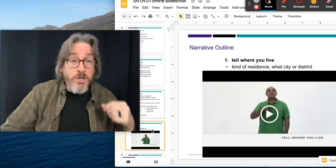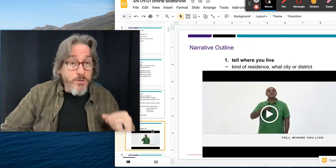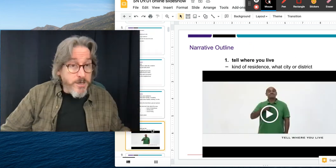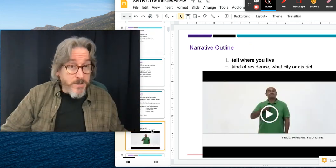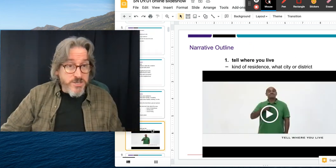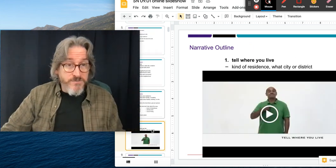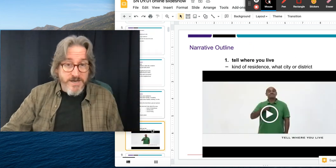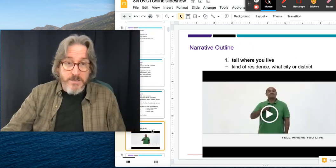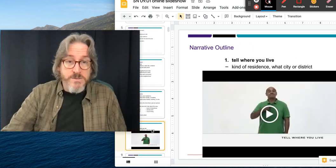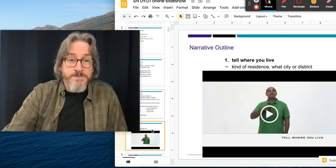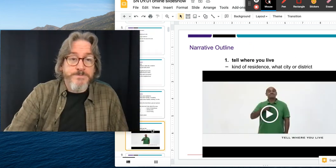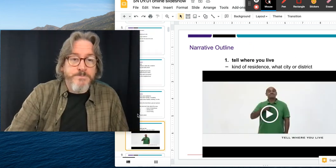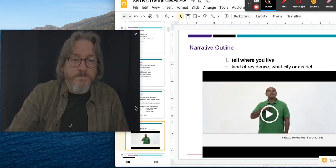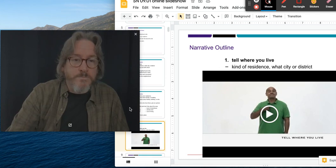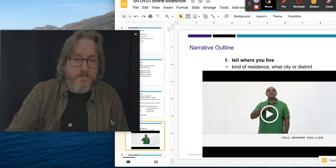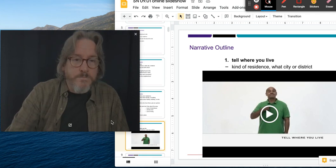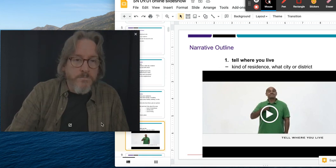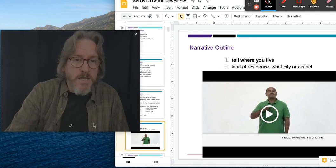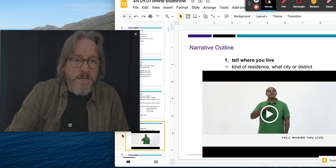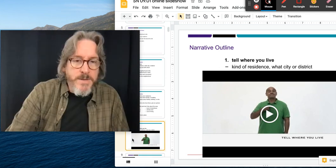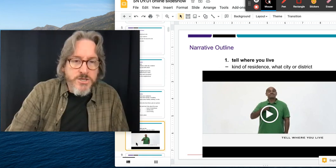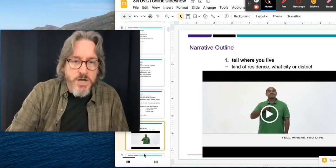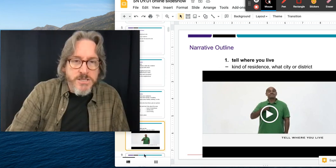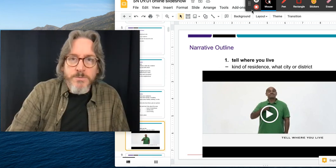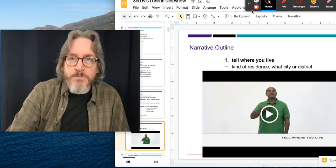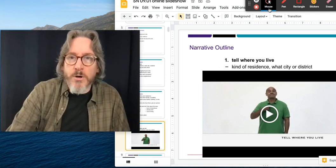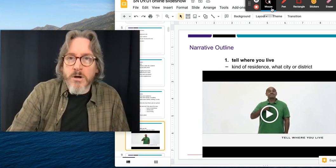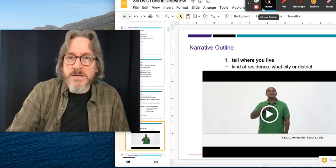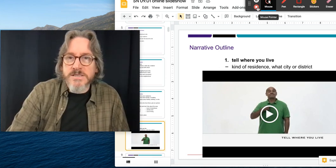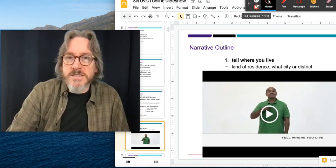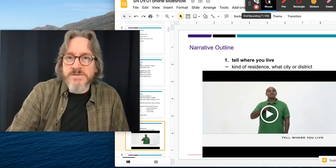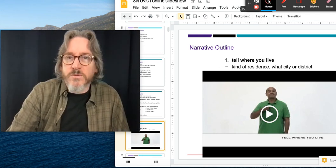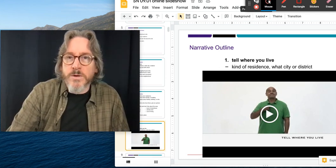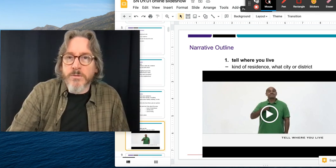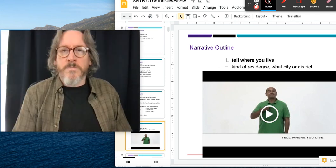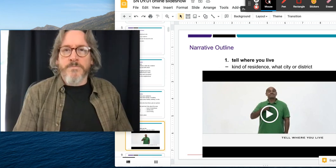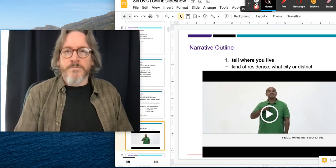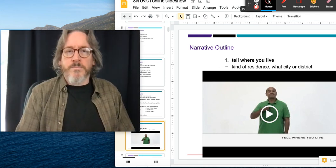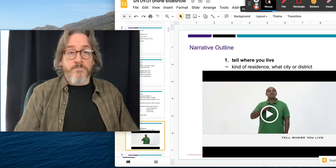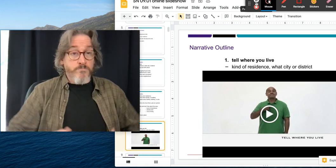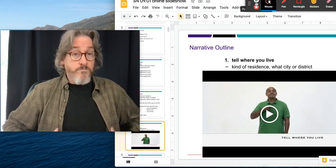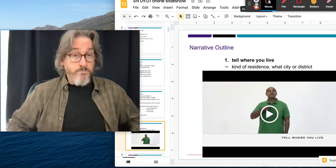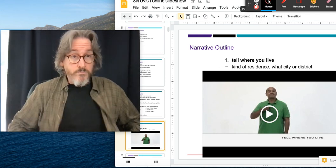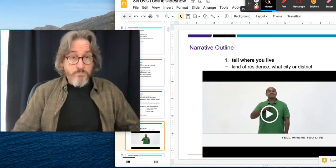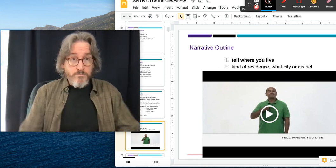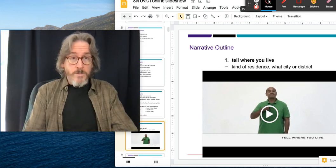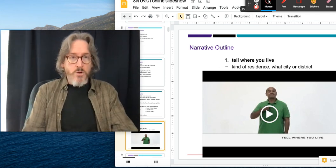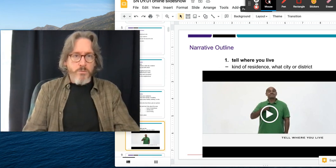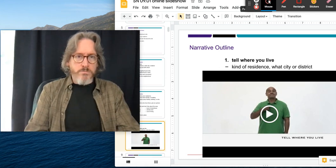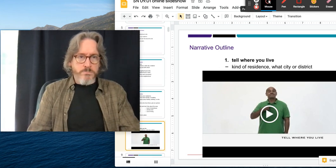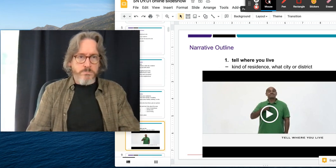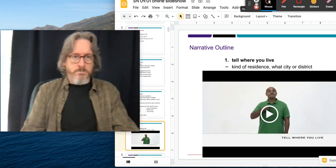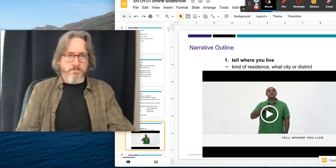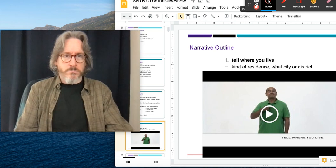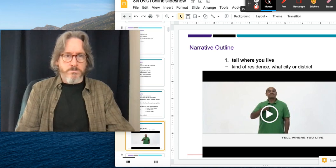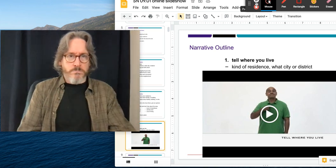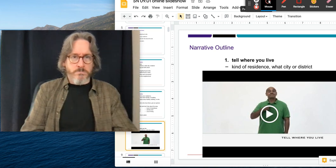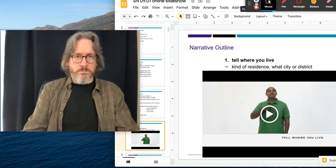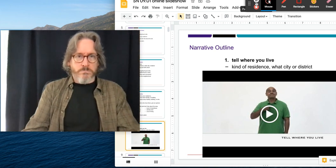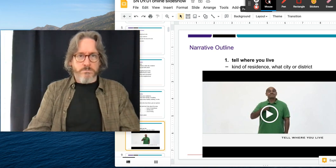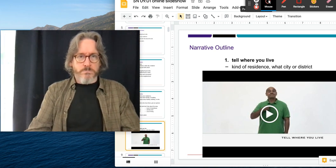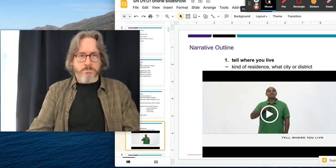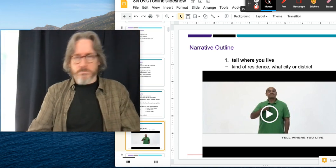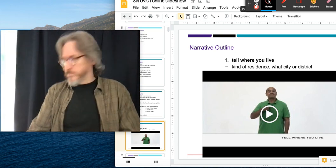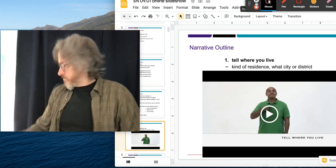So I've included a bunch of videos, and let me just pause this for 1 moment. Oh.